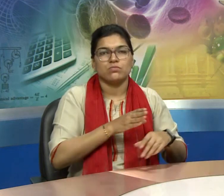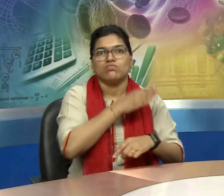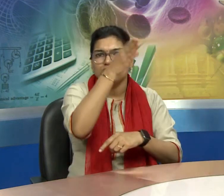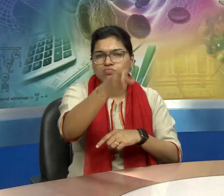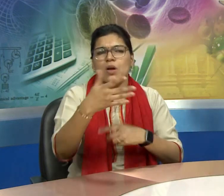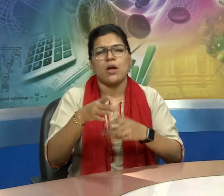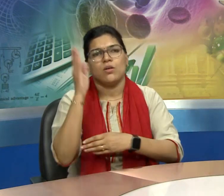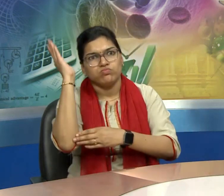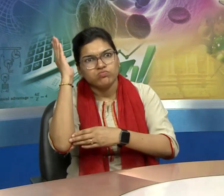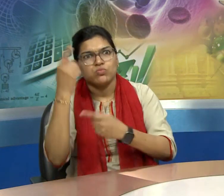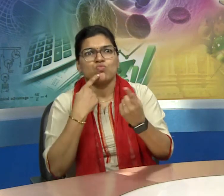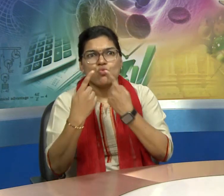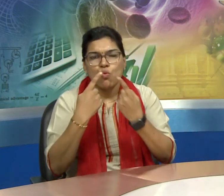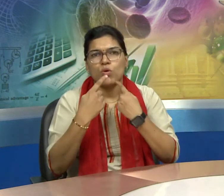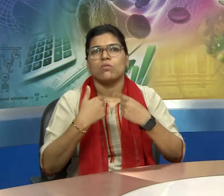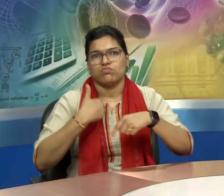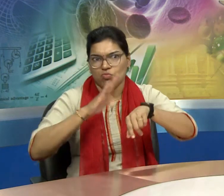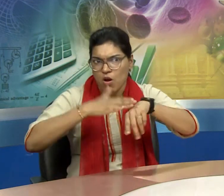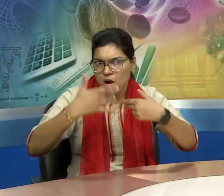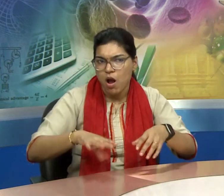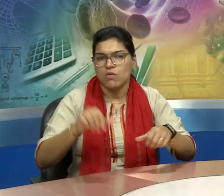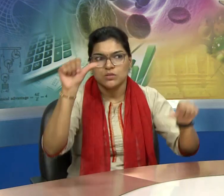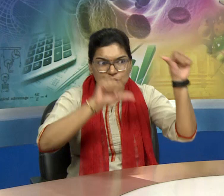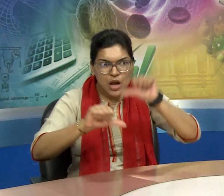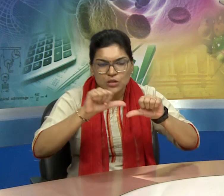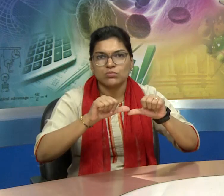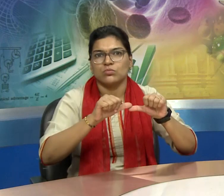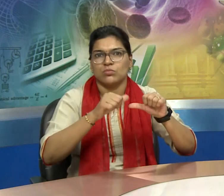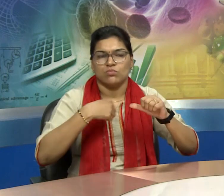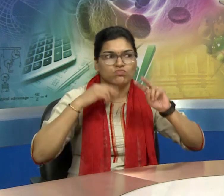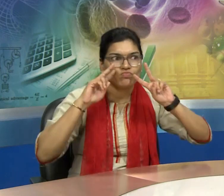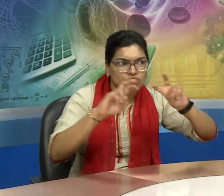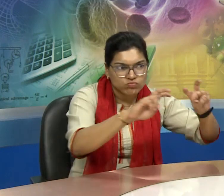something when we are not confused.